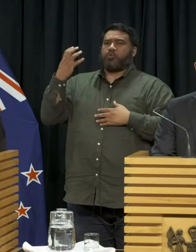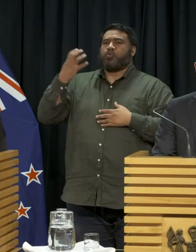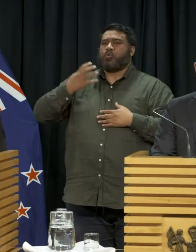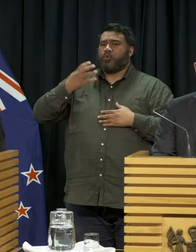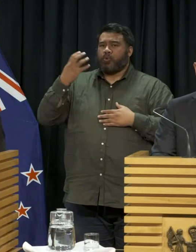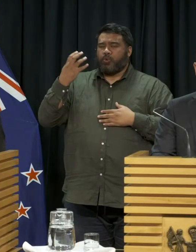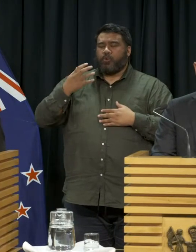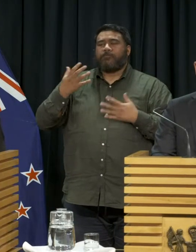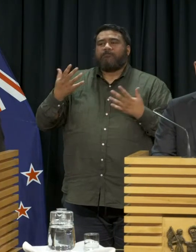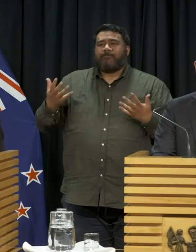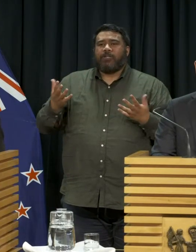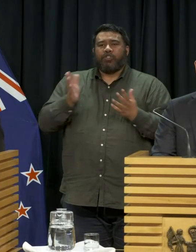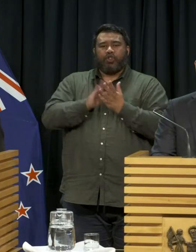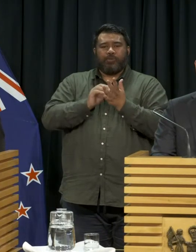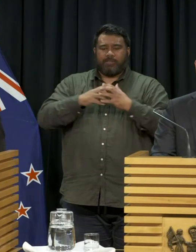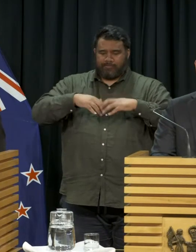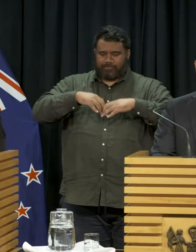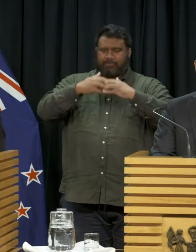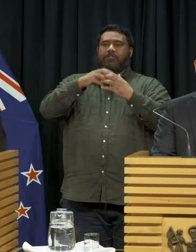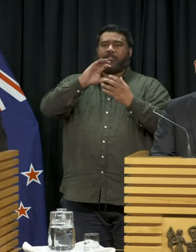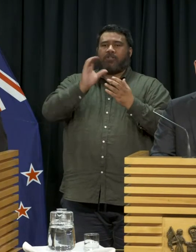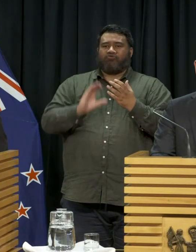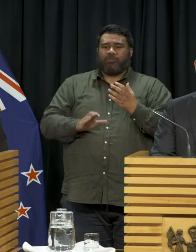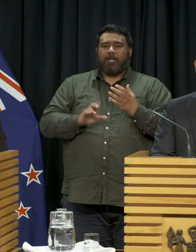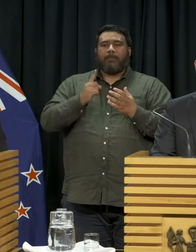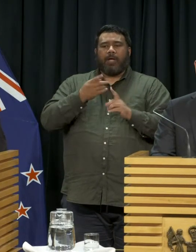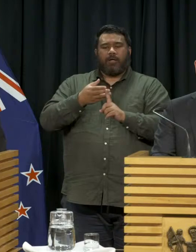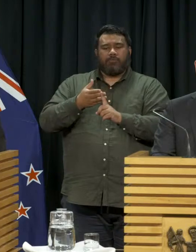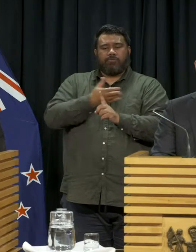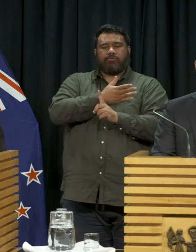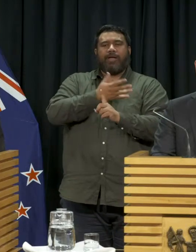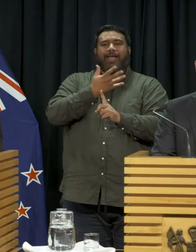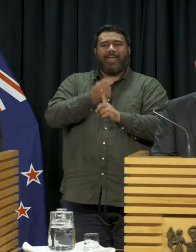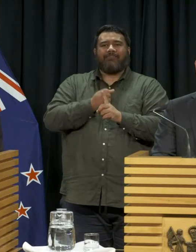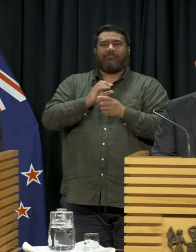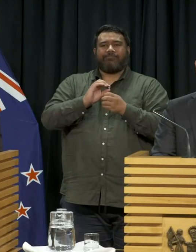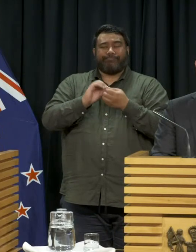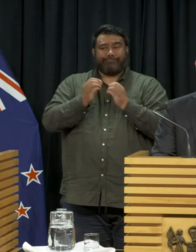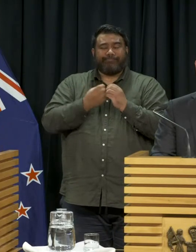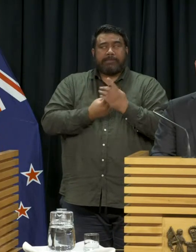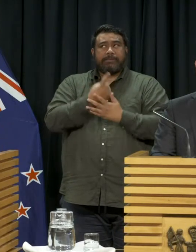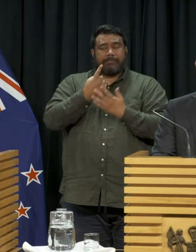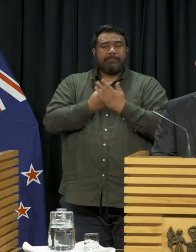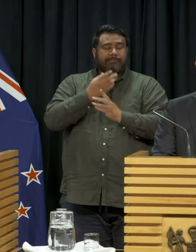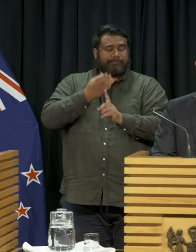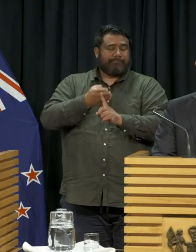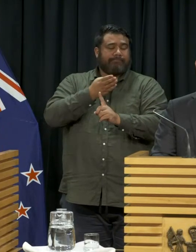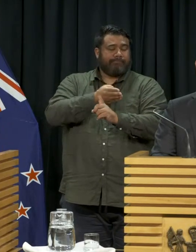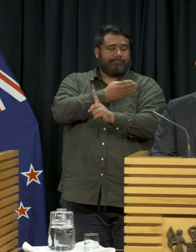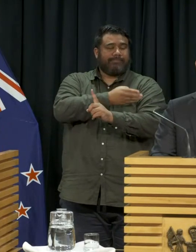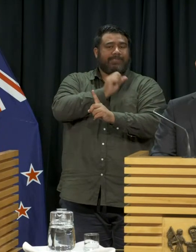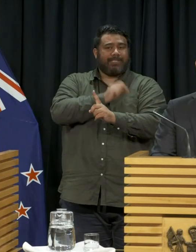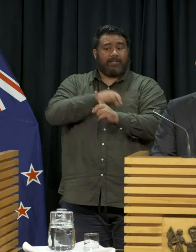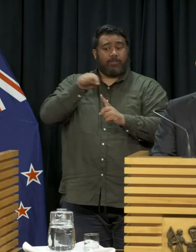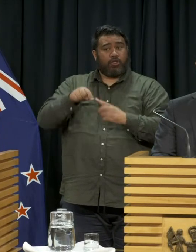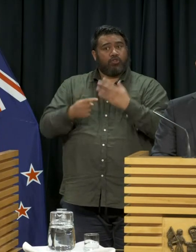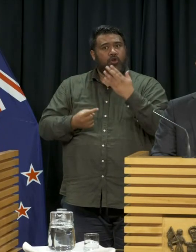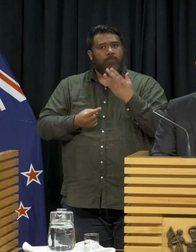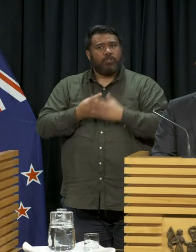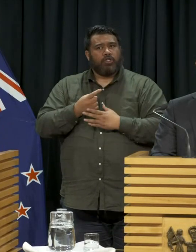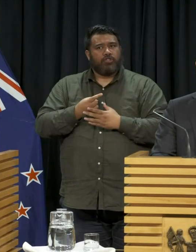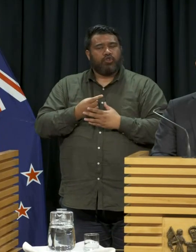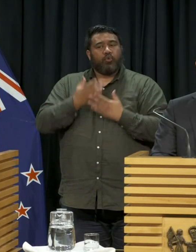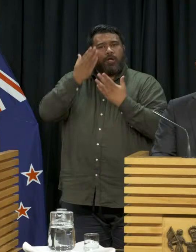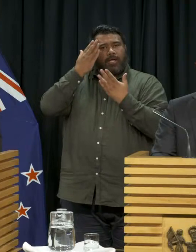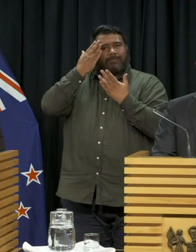to the foundation of our history as a nation. But now also offers an opportunity for us to acknowledge the contribution